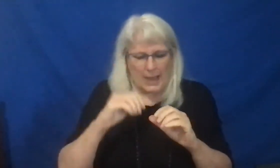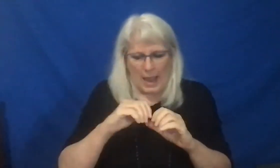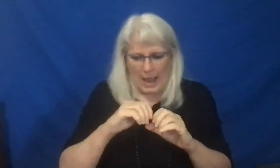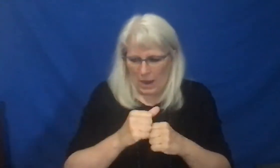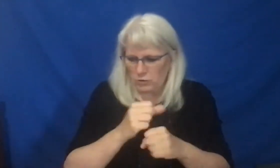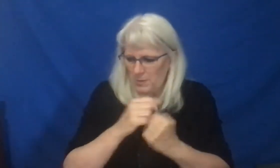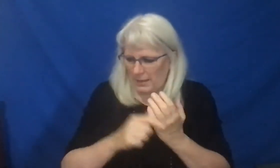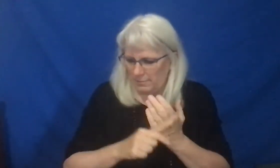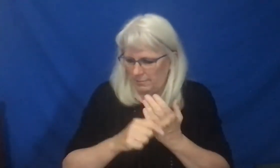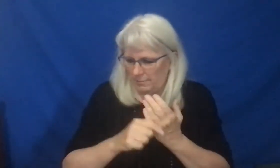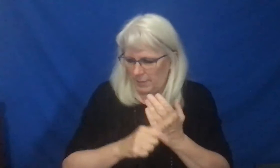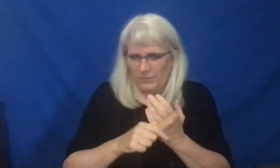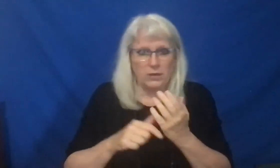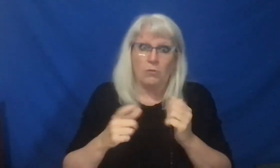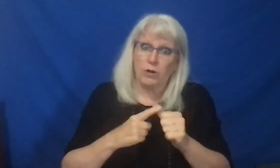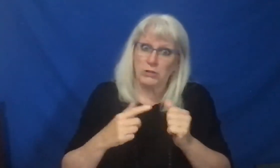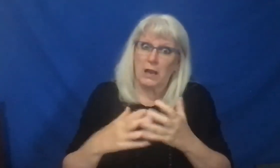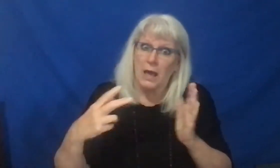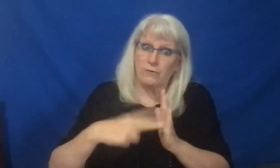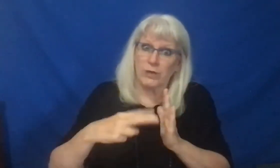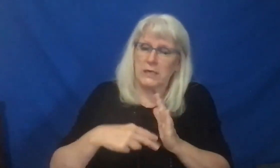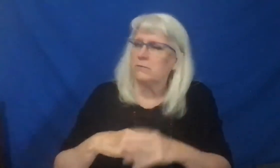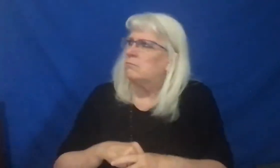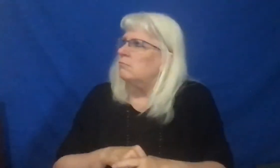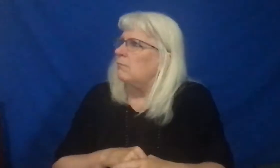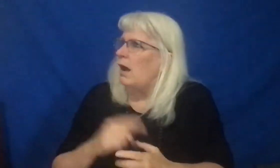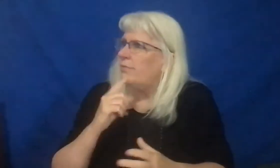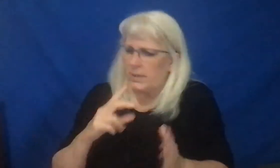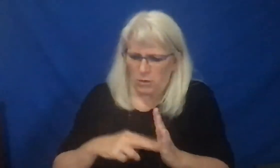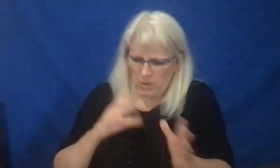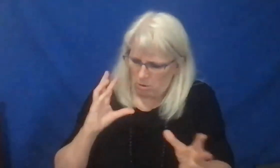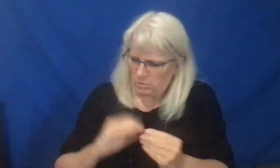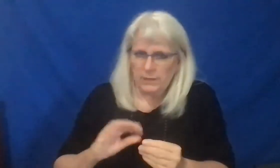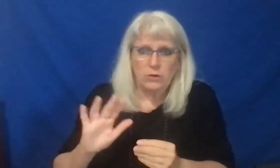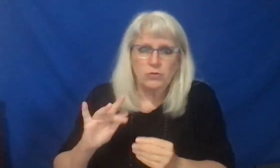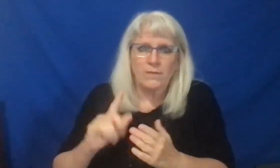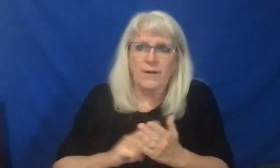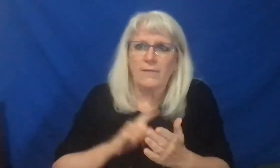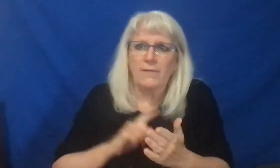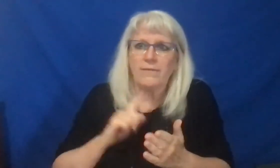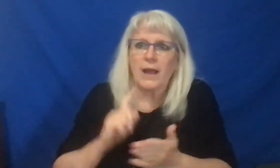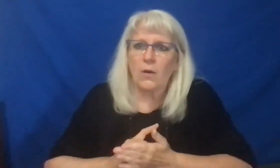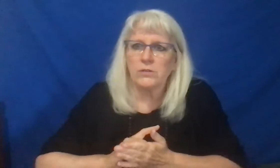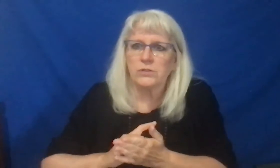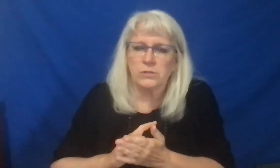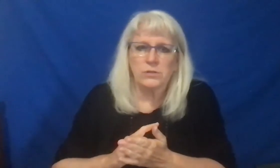reading. I think I clocked, what was it, 25 hours of reading for just that one